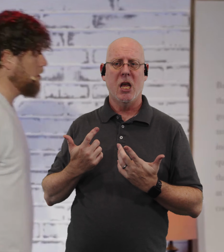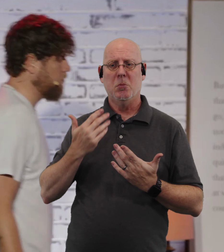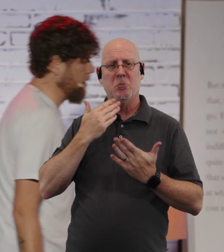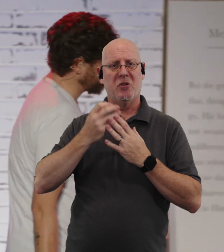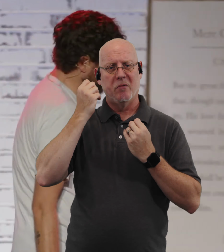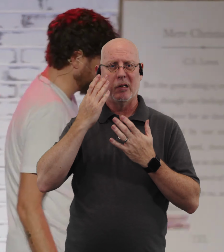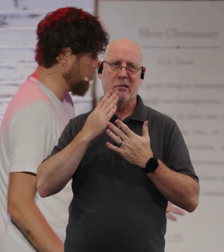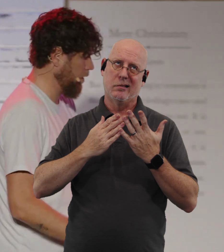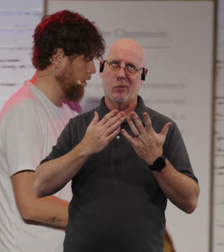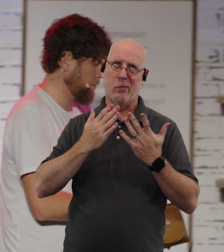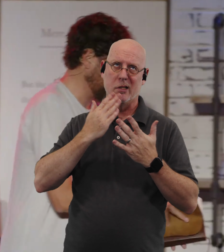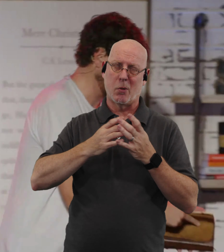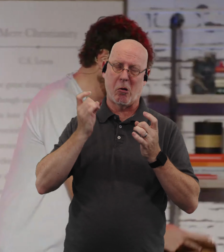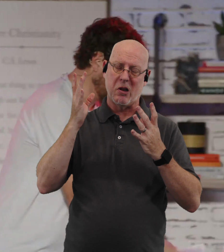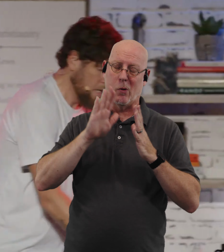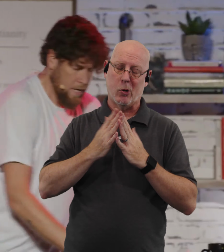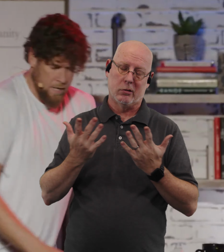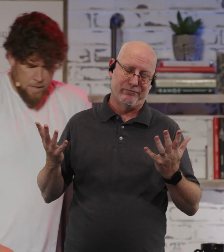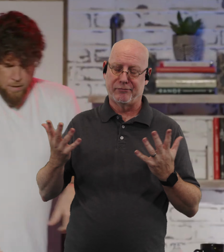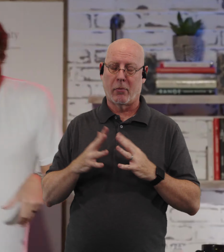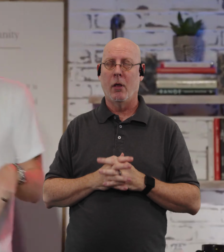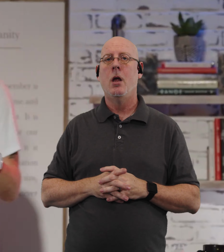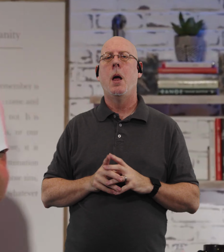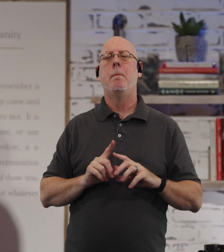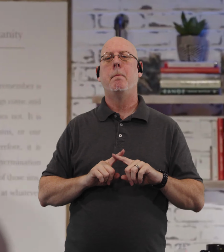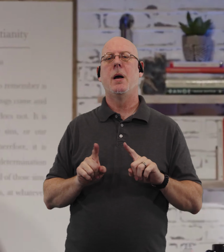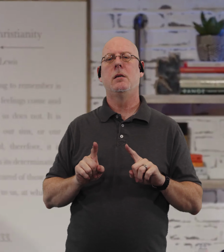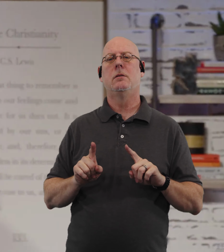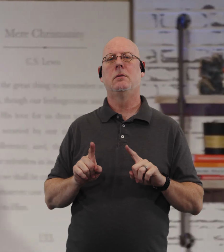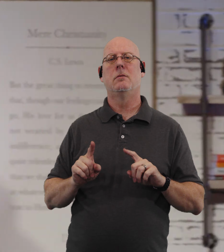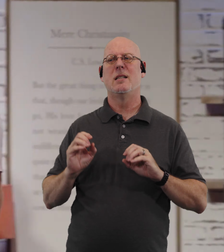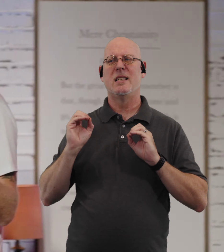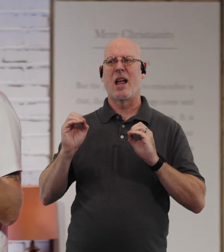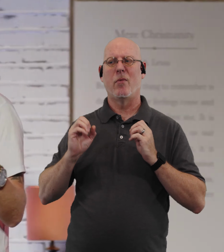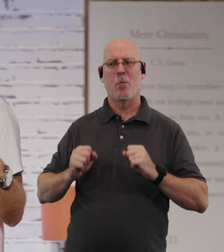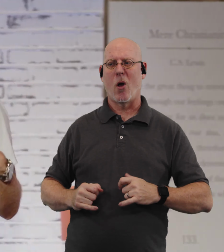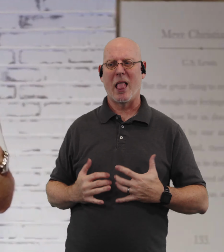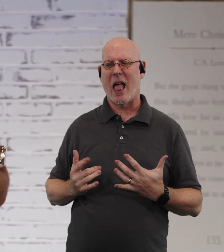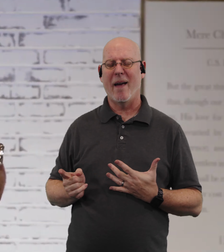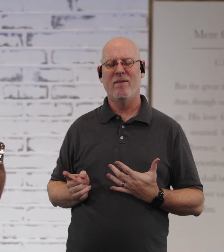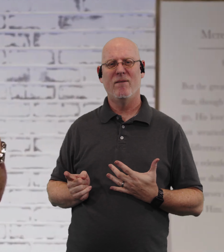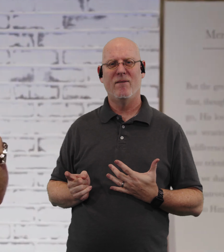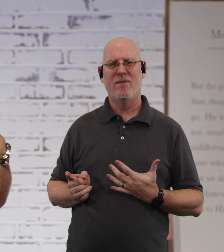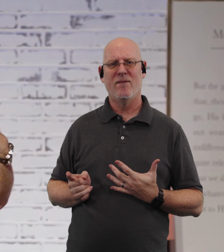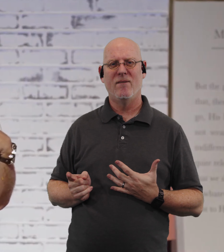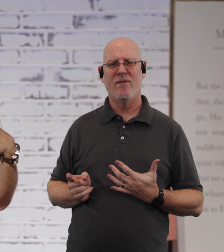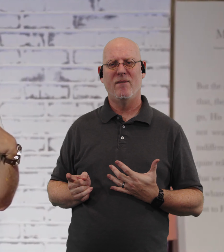got some good information. Some of them do anyway. Some of them are terrible. But none of them are alive.